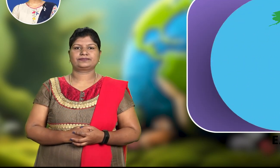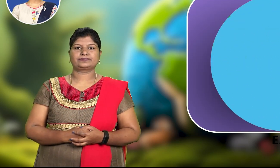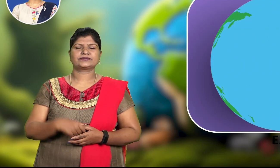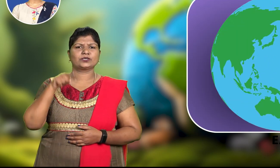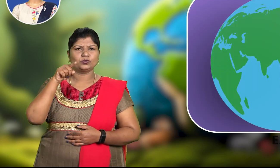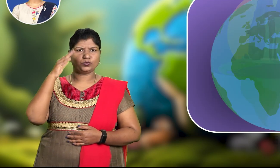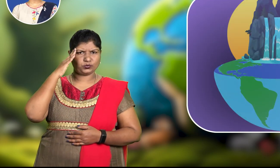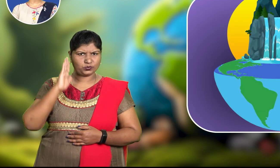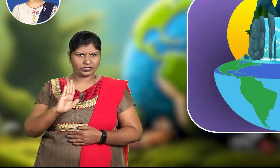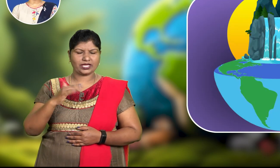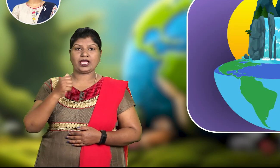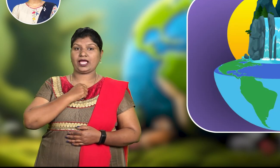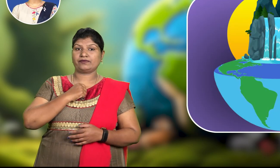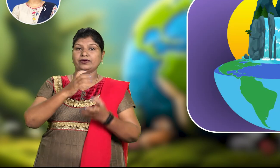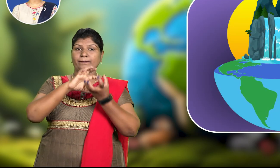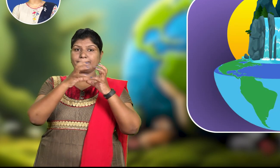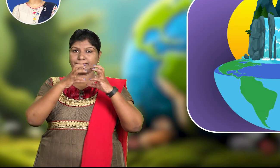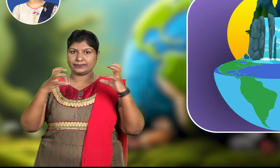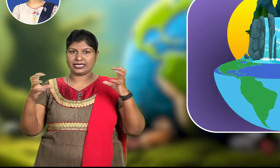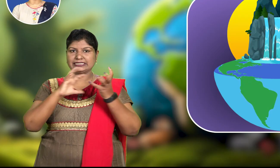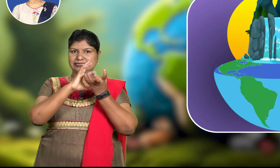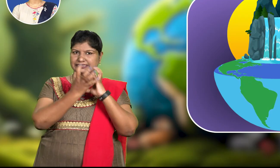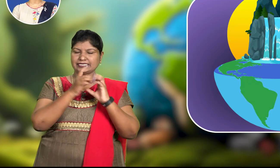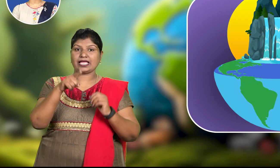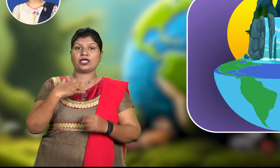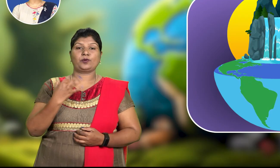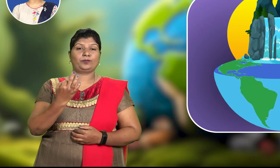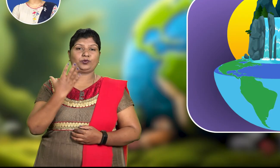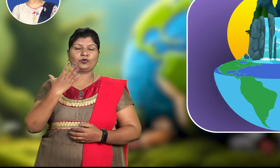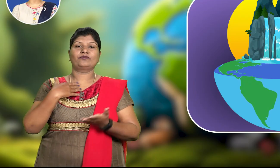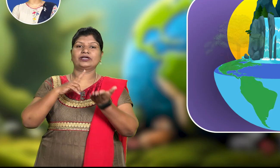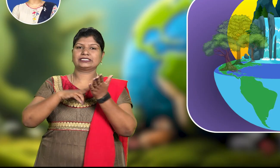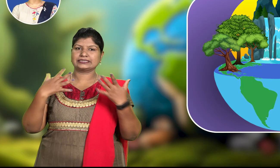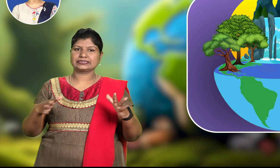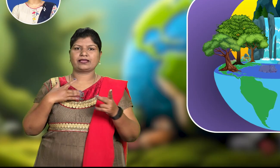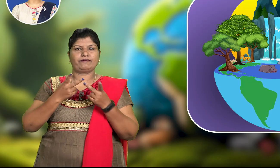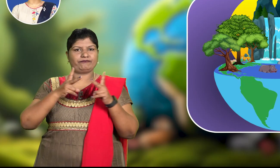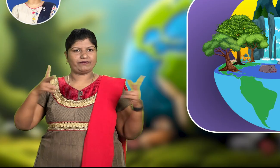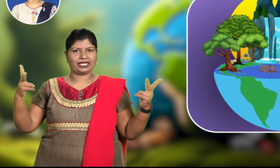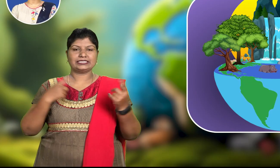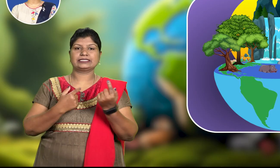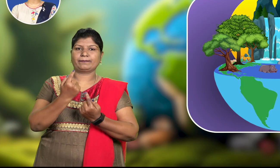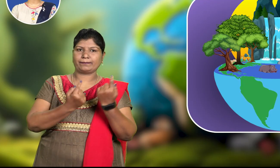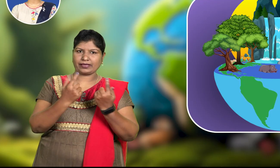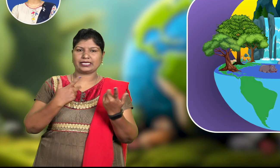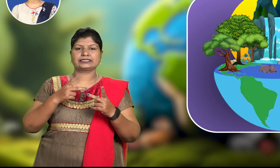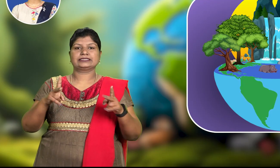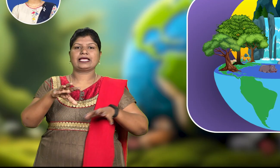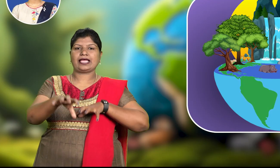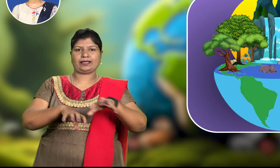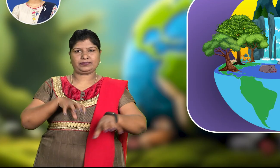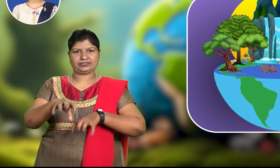You know that our planet Earth has beautiful nature with wide variety of plants and animals.